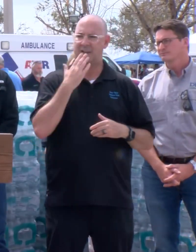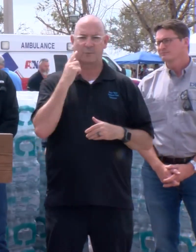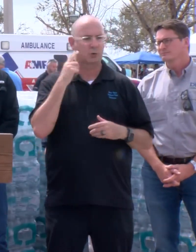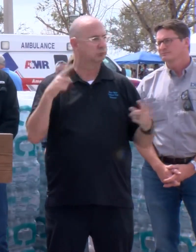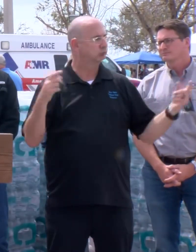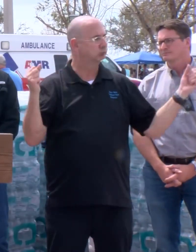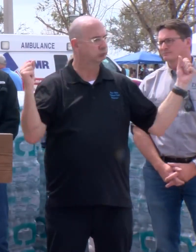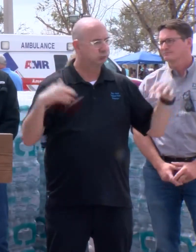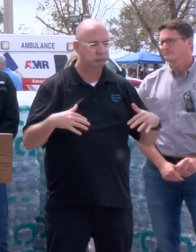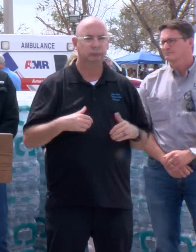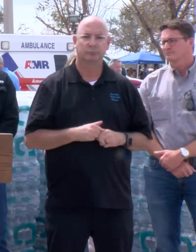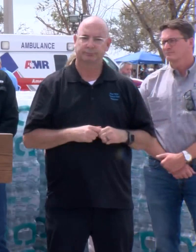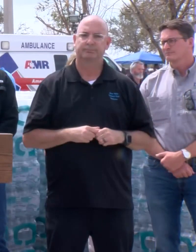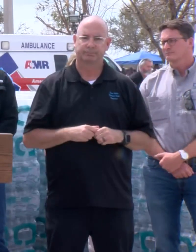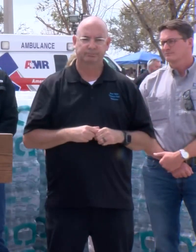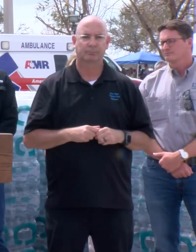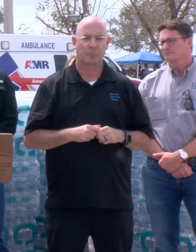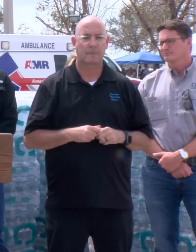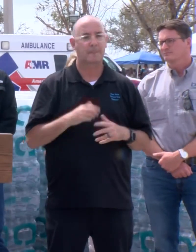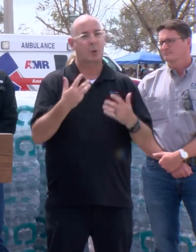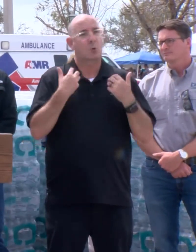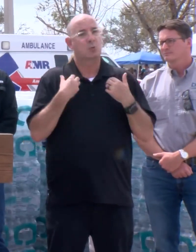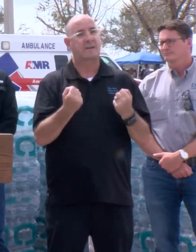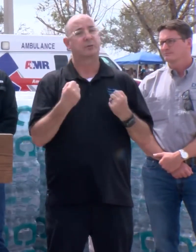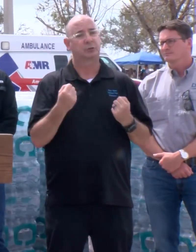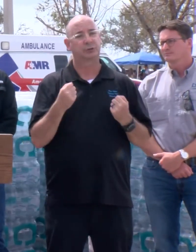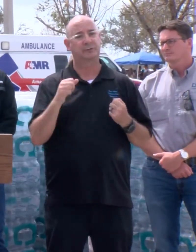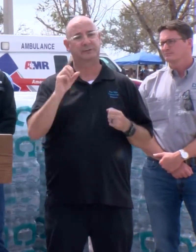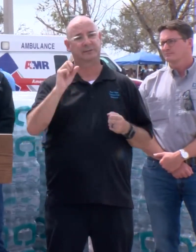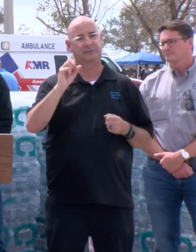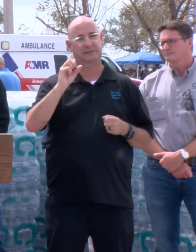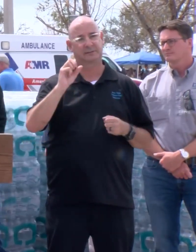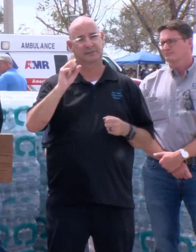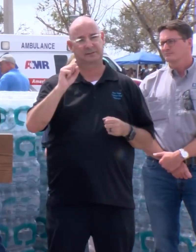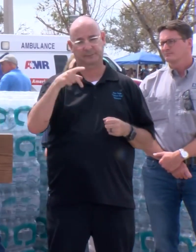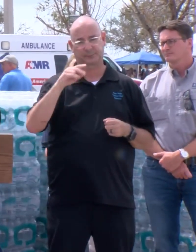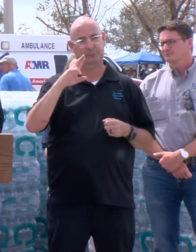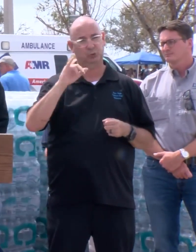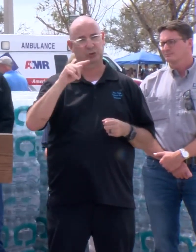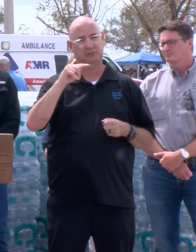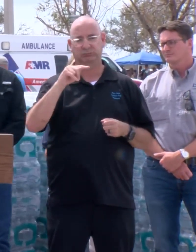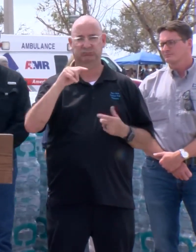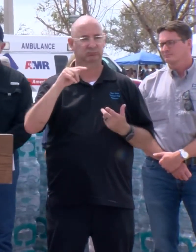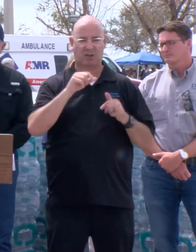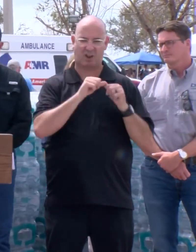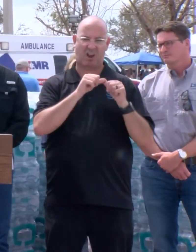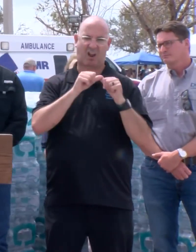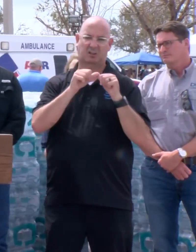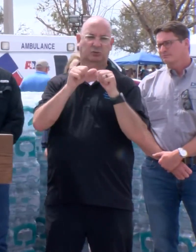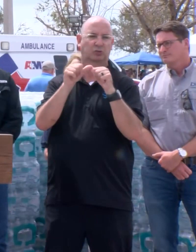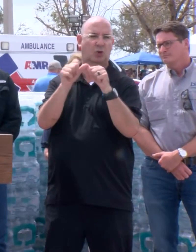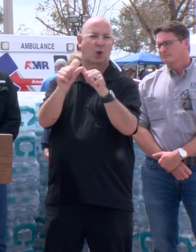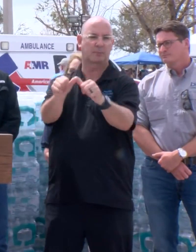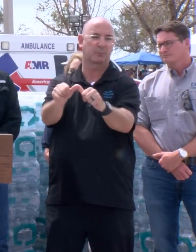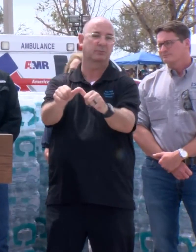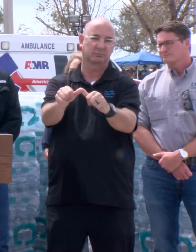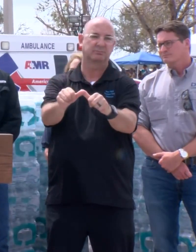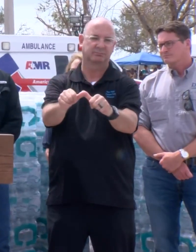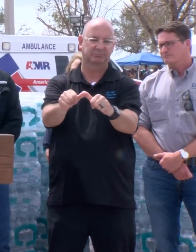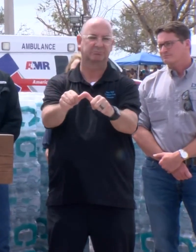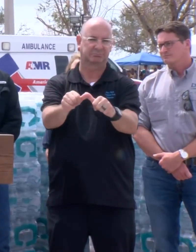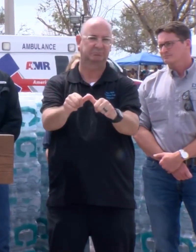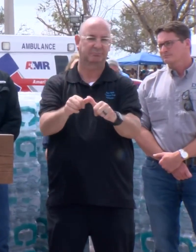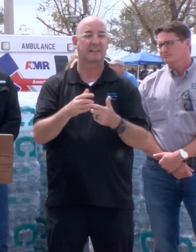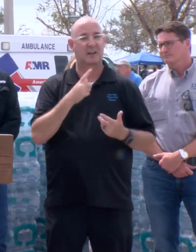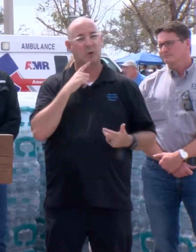it's not a sprint, it's a march. Every single day, I promise you, it's gonna get better. But what I've gotta have is some cooperation from you, and you've